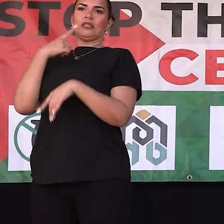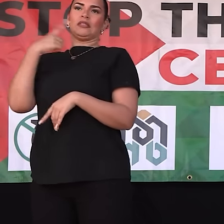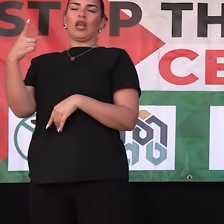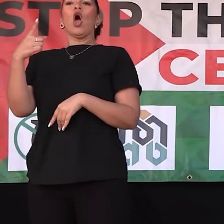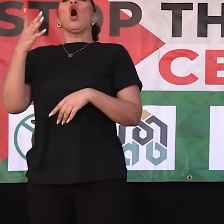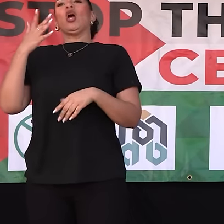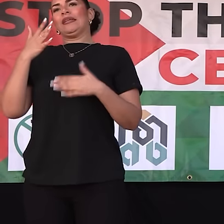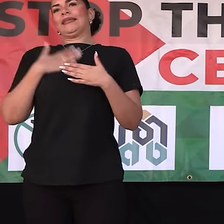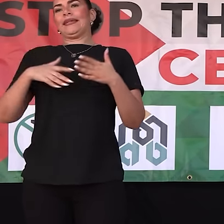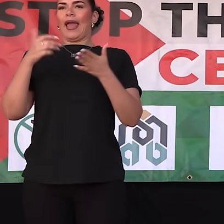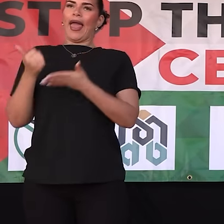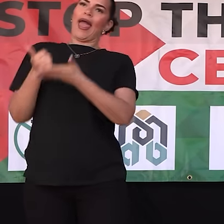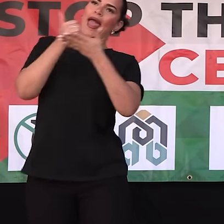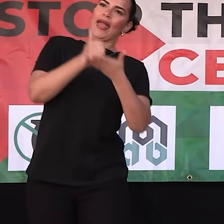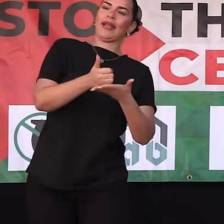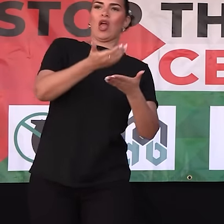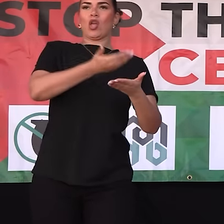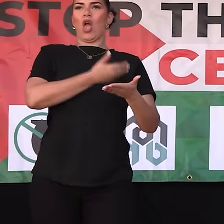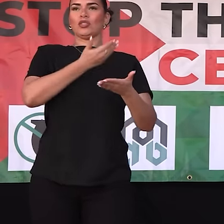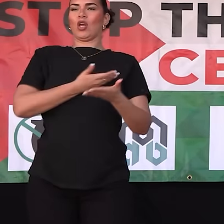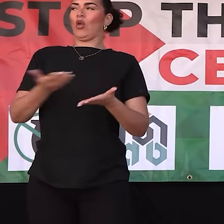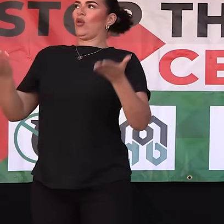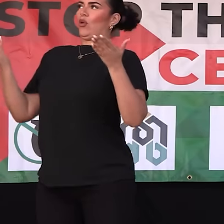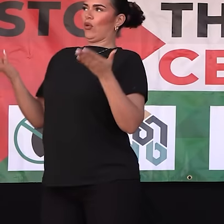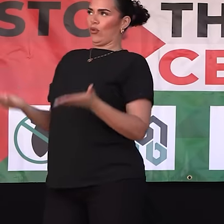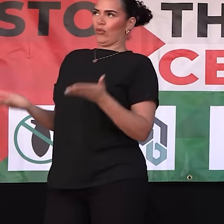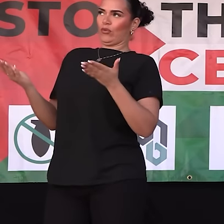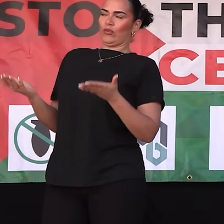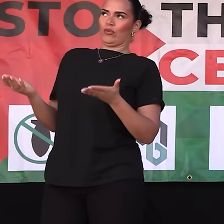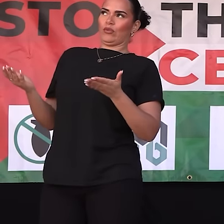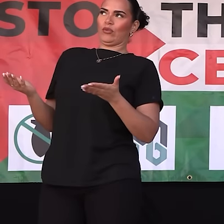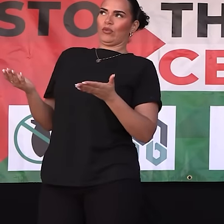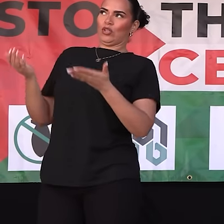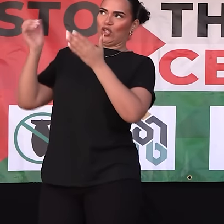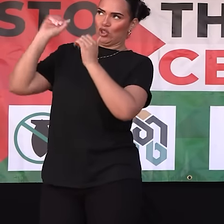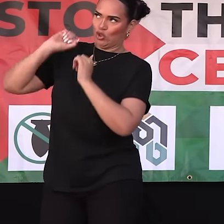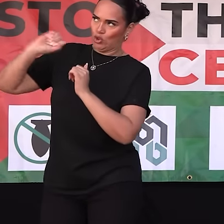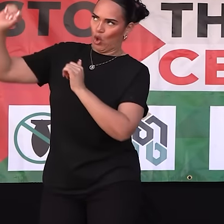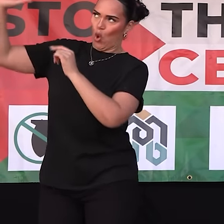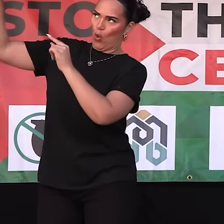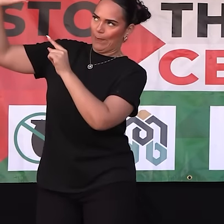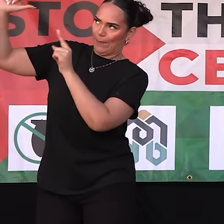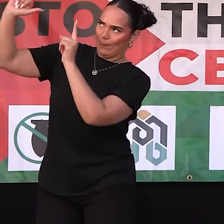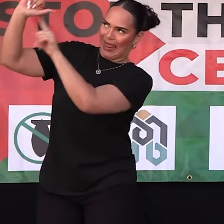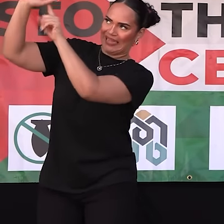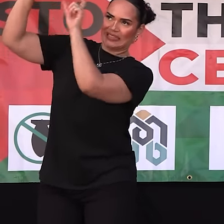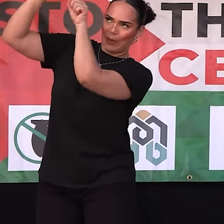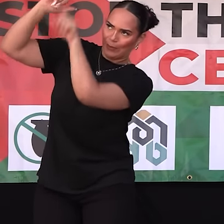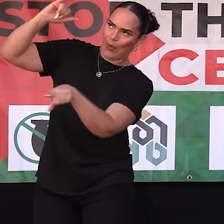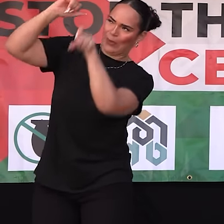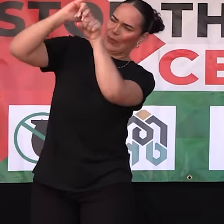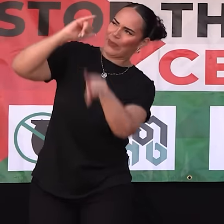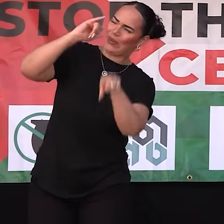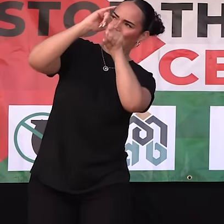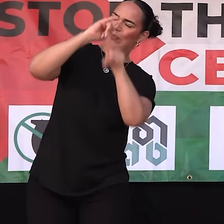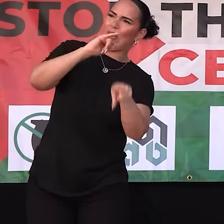Gaza, well, President Biden, it's your planes that are bombing the aid when it